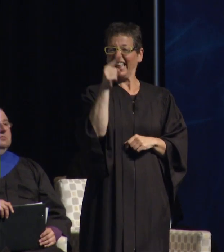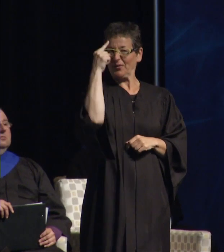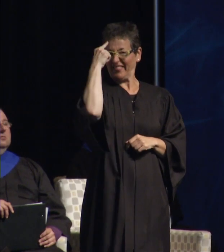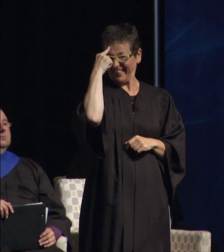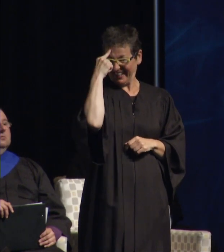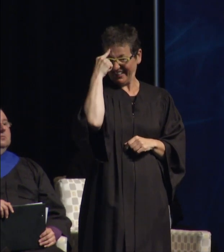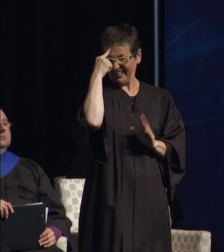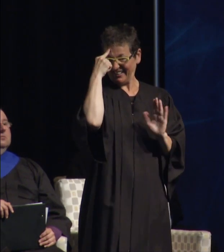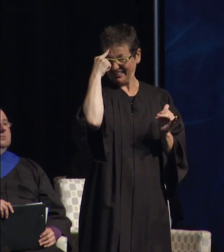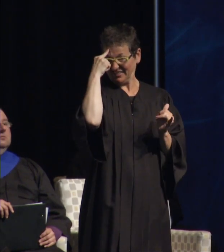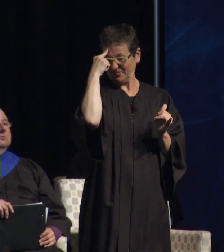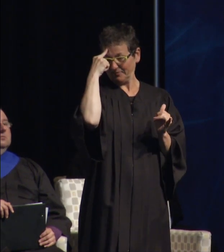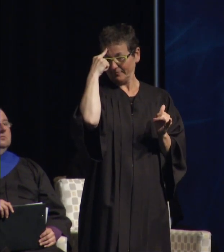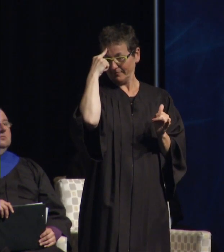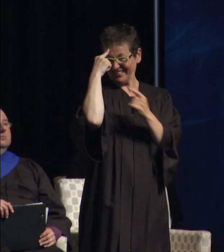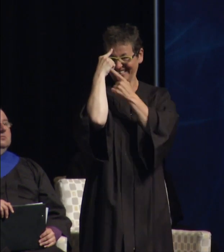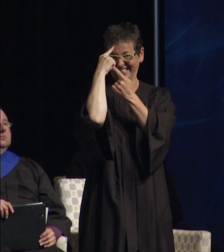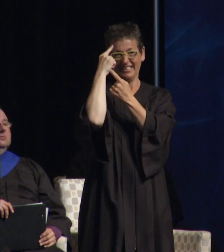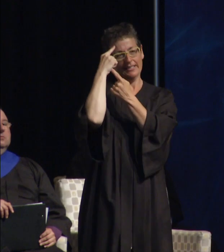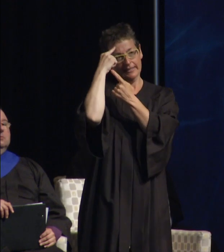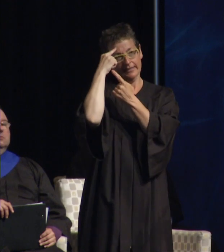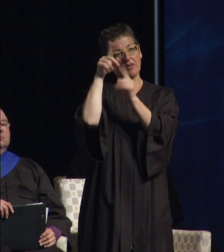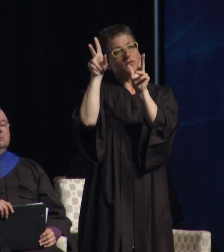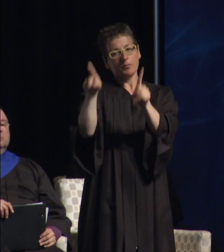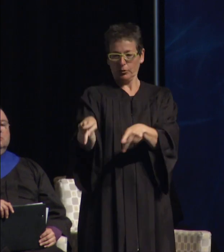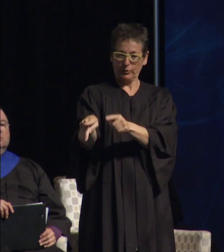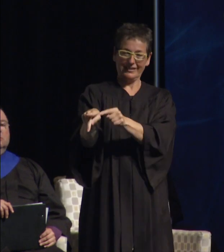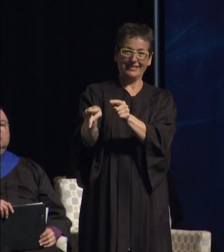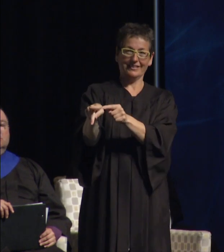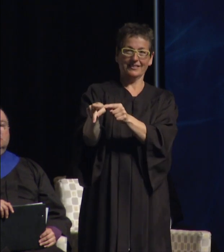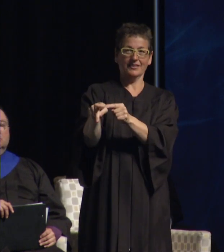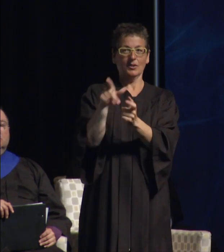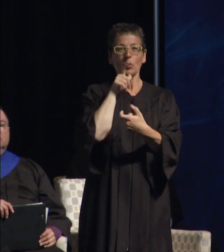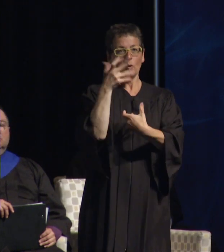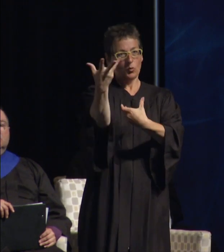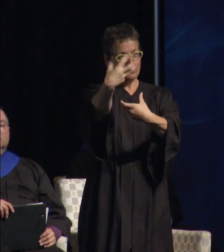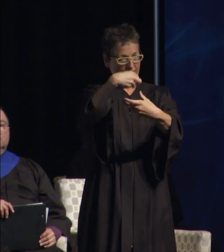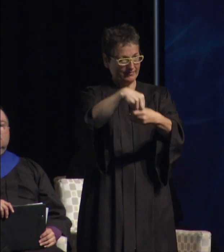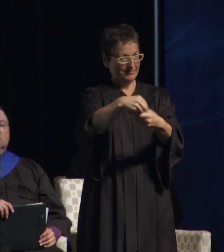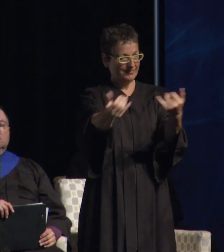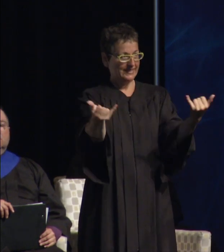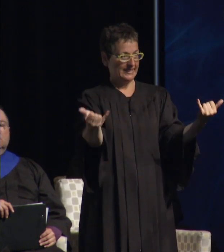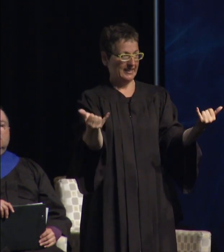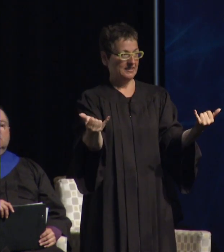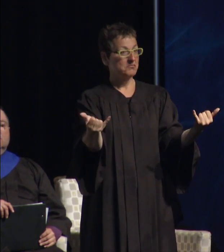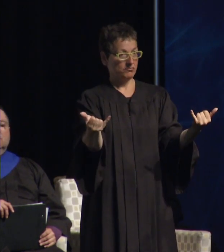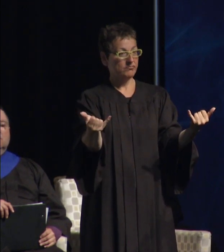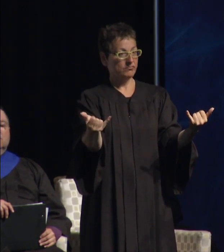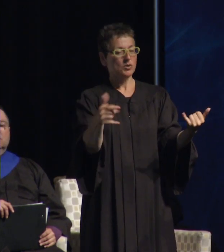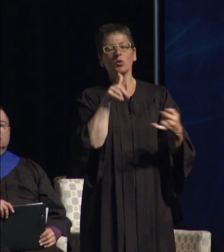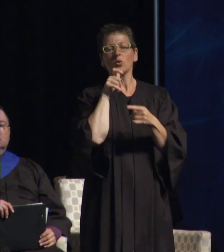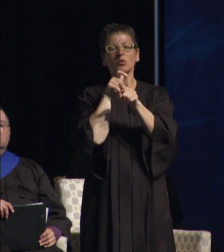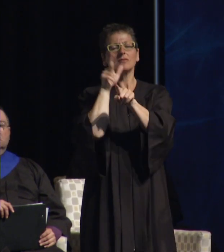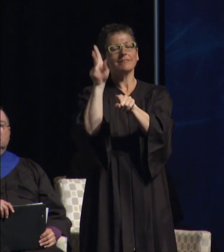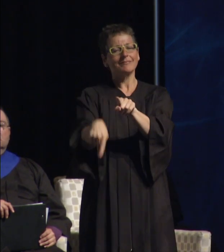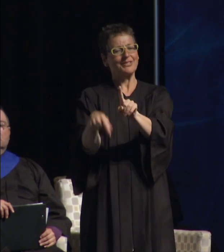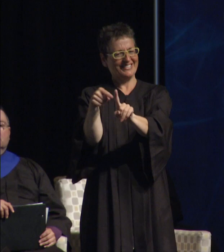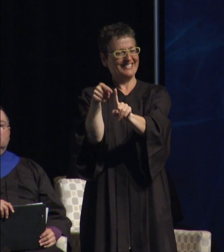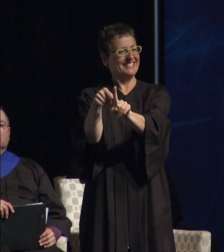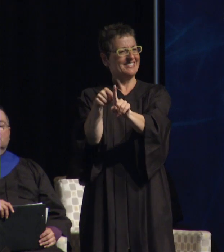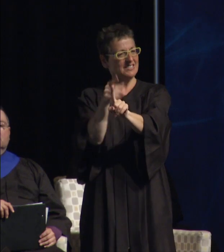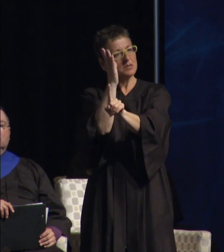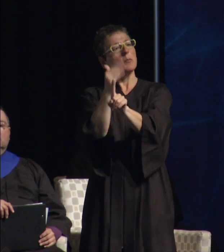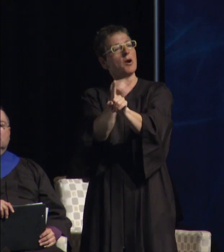minute of that person or those persons that are joining us today in this room who have been part of your